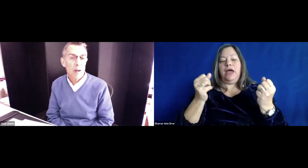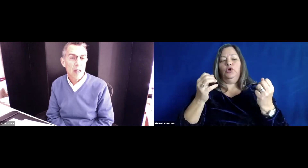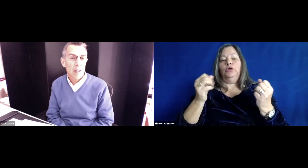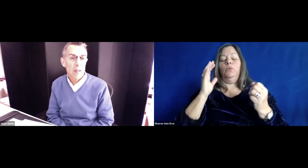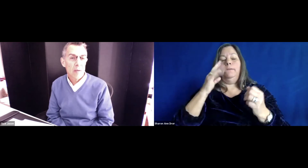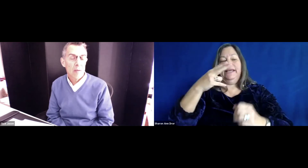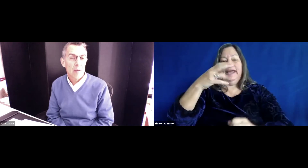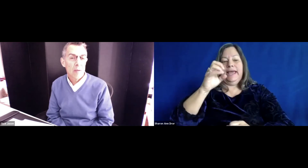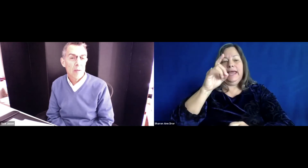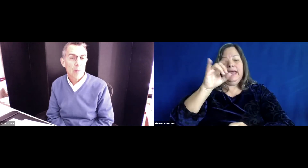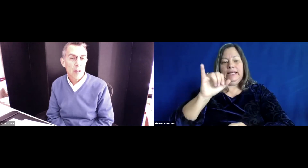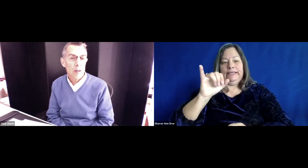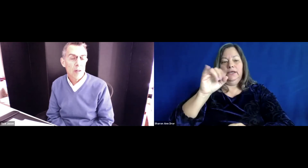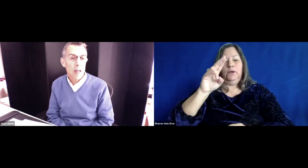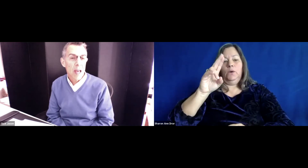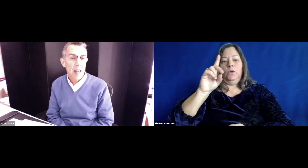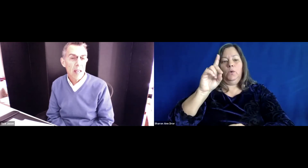next speaker, Hedy,